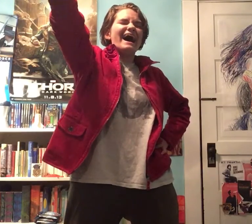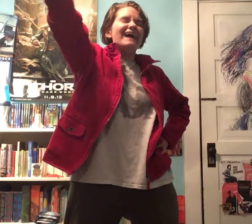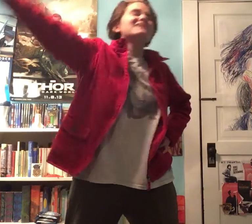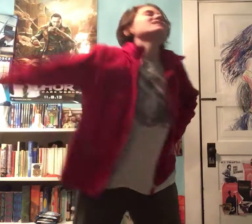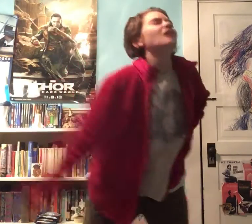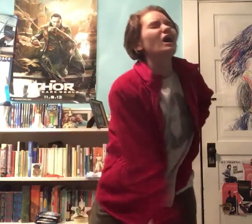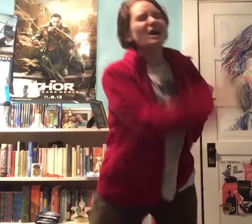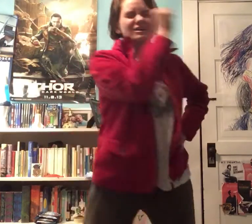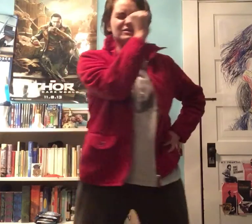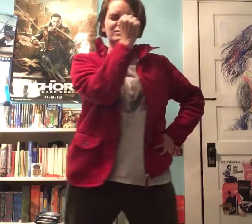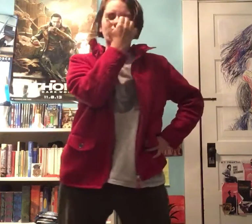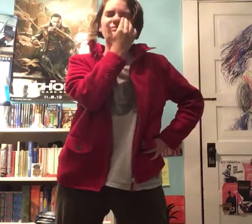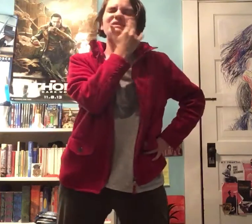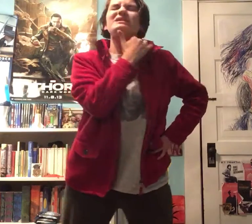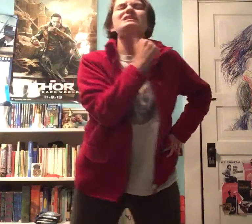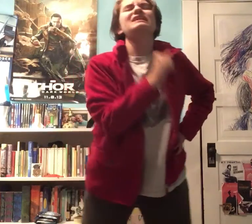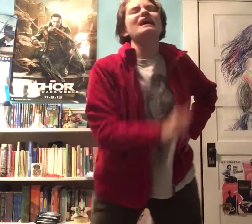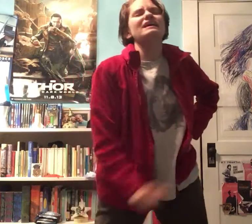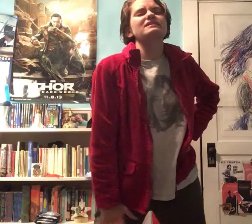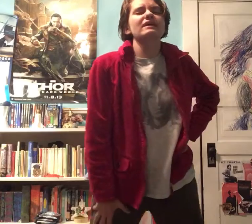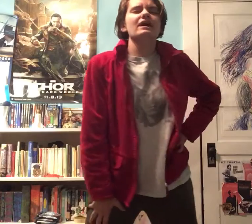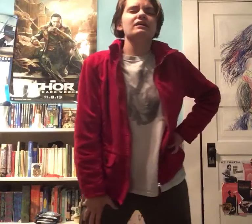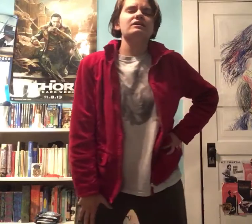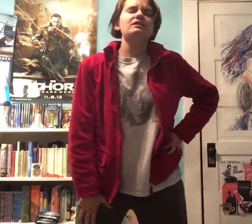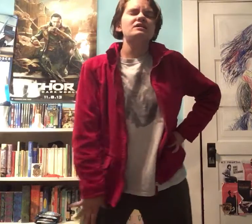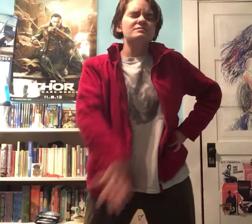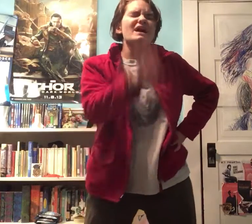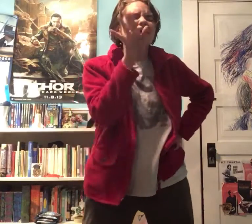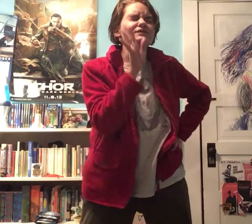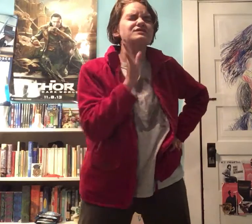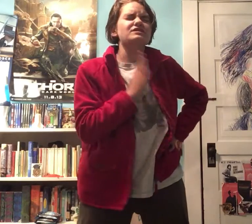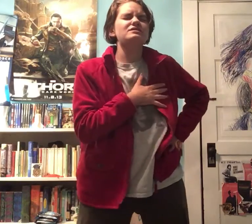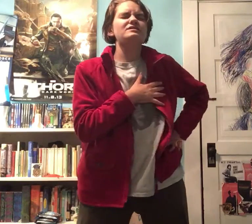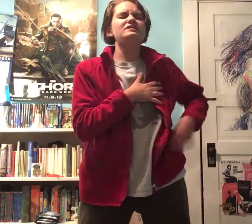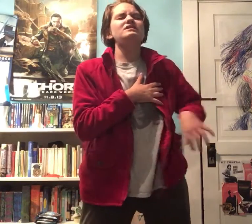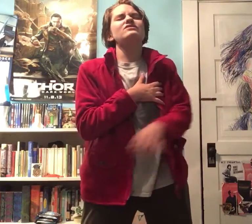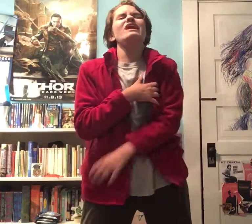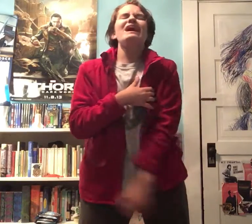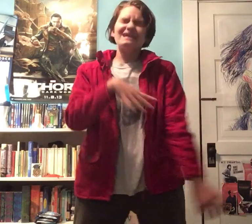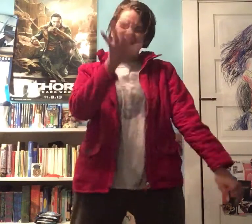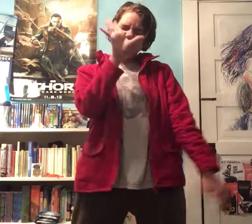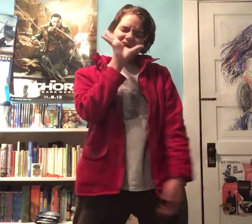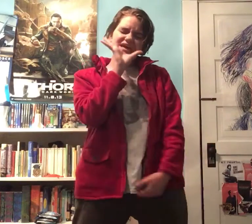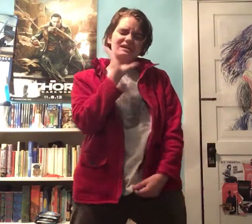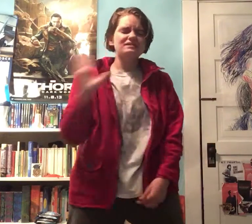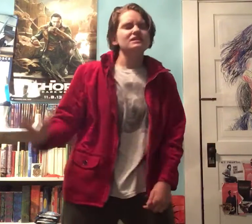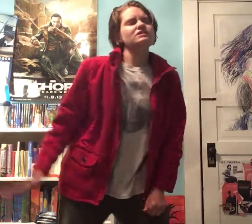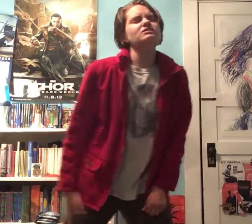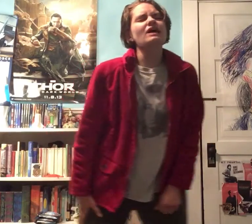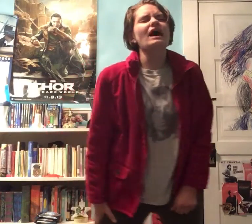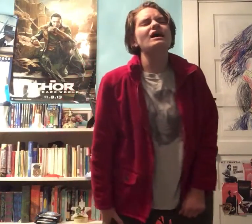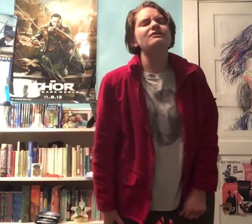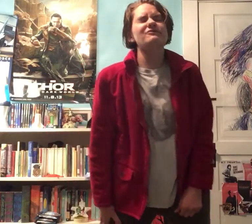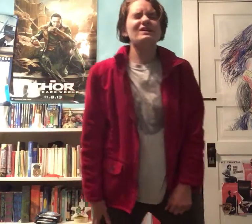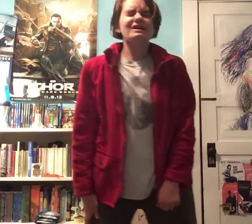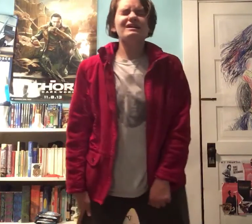inside. All girls wanna be like that. Beggars underneath like that. You know how I'm